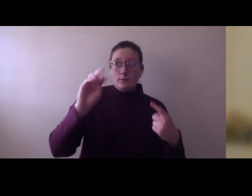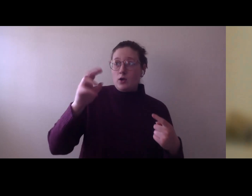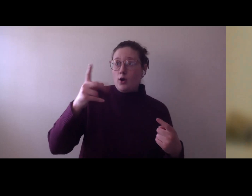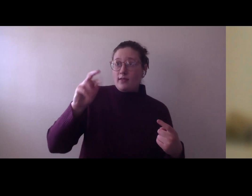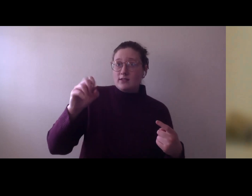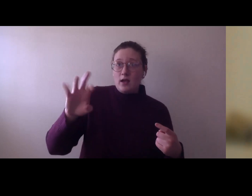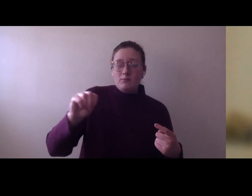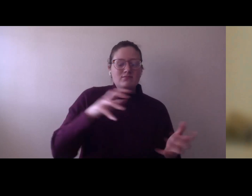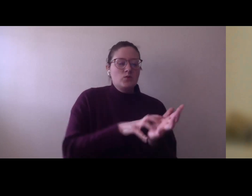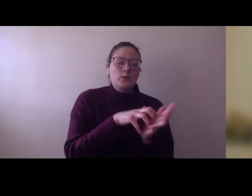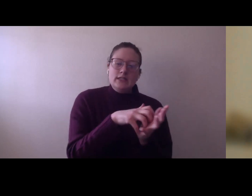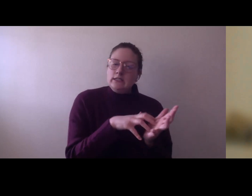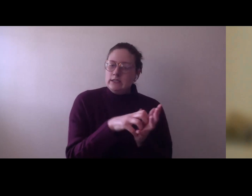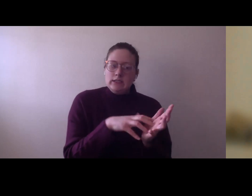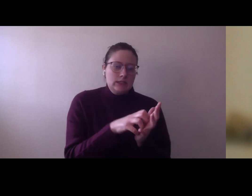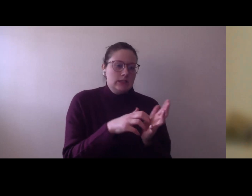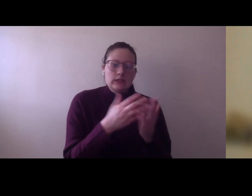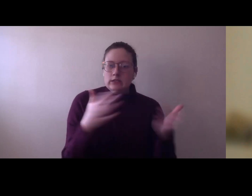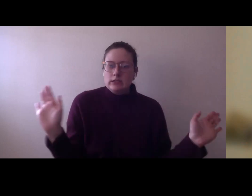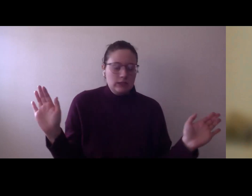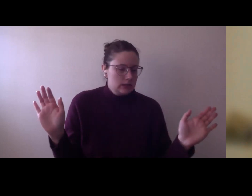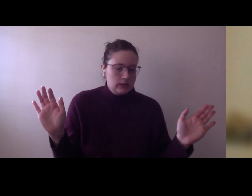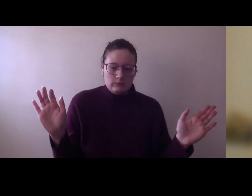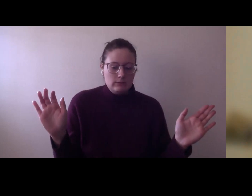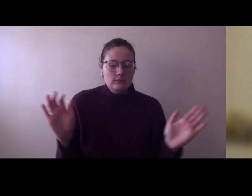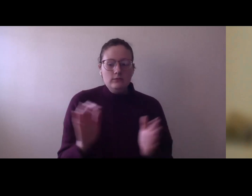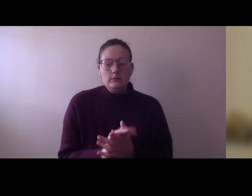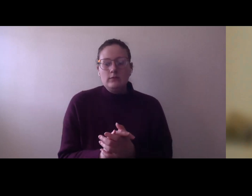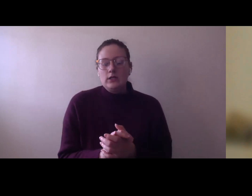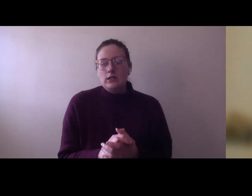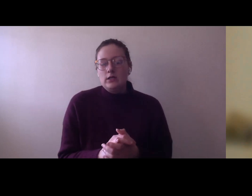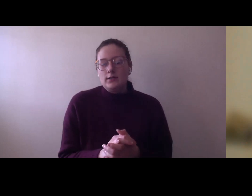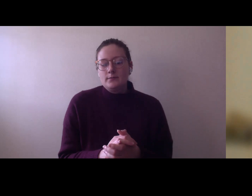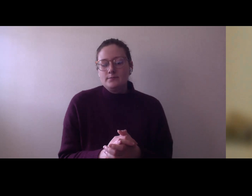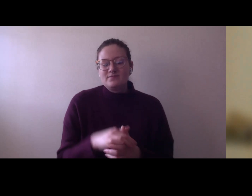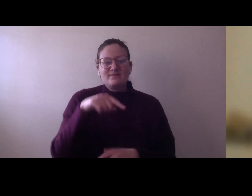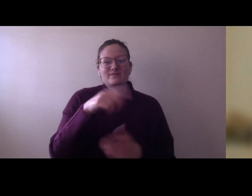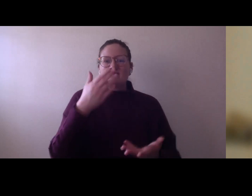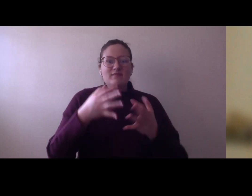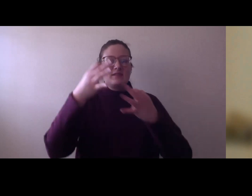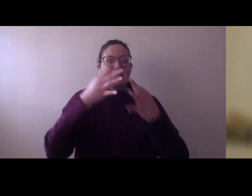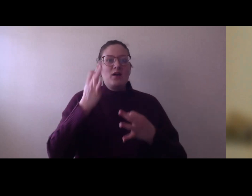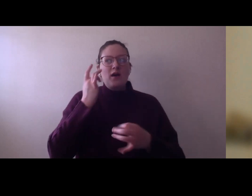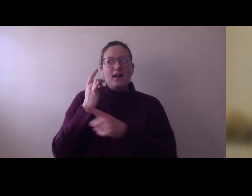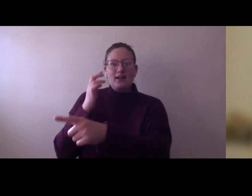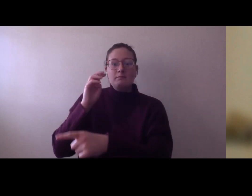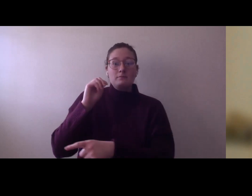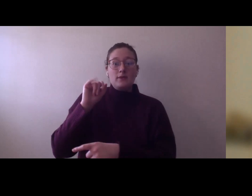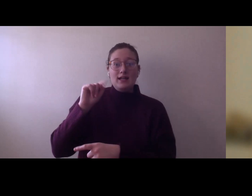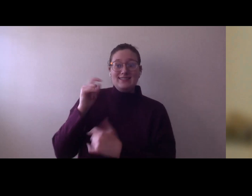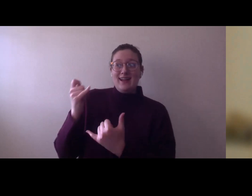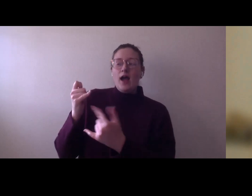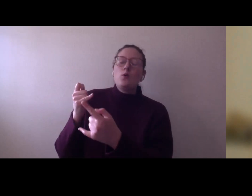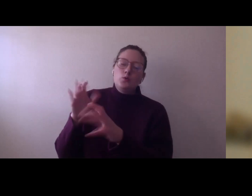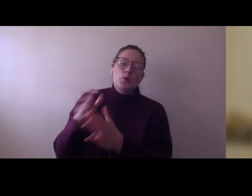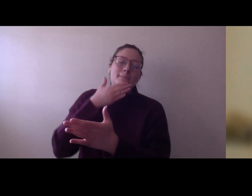general. But once again, I think this may explain why MIT has done a better job in the